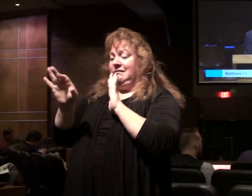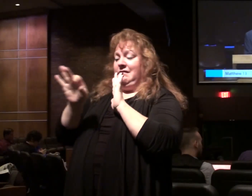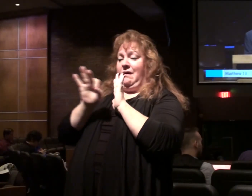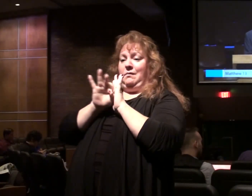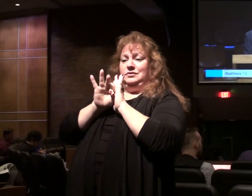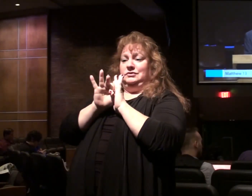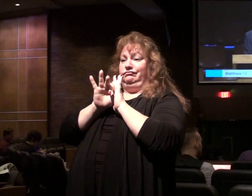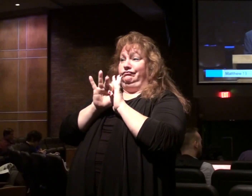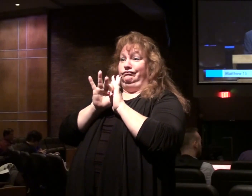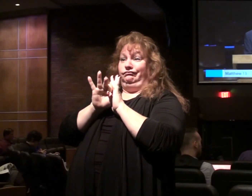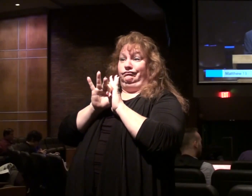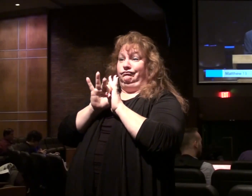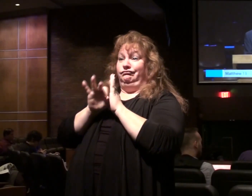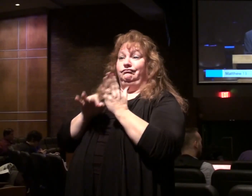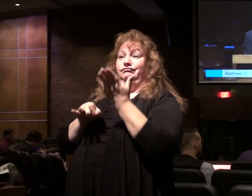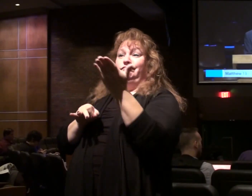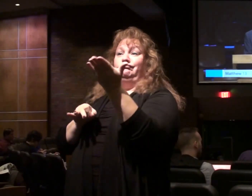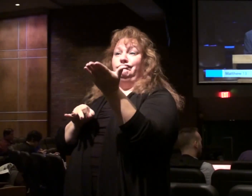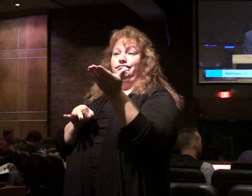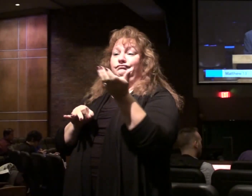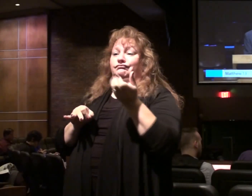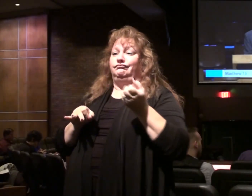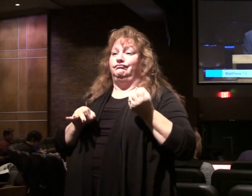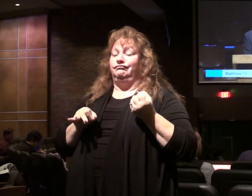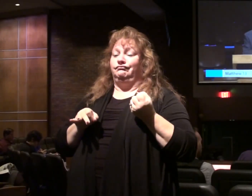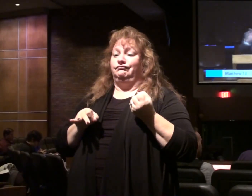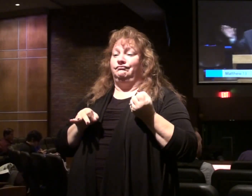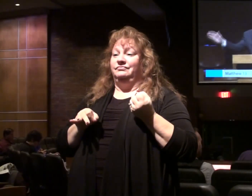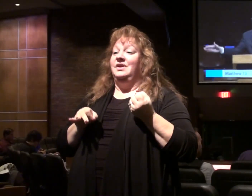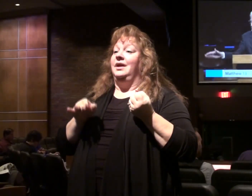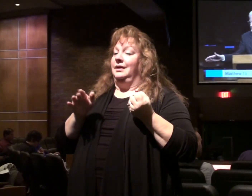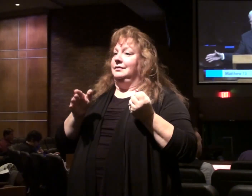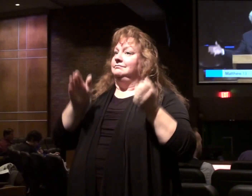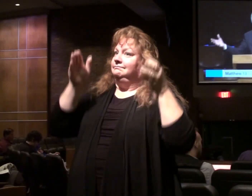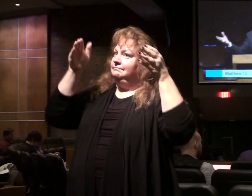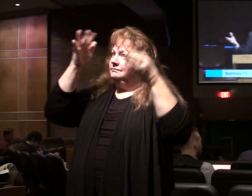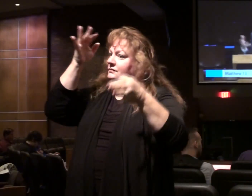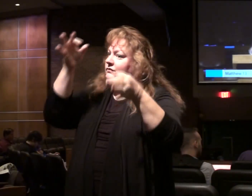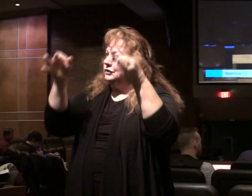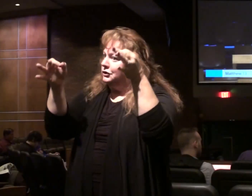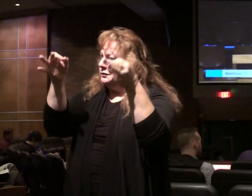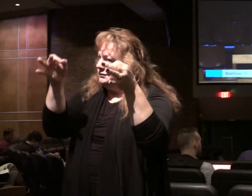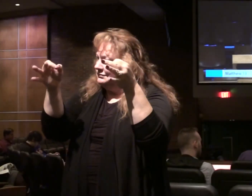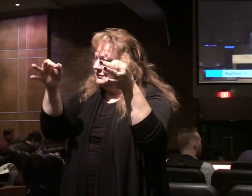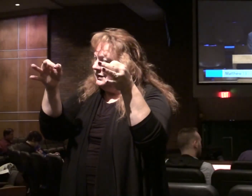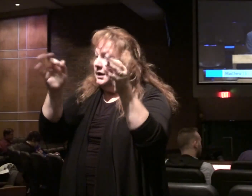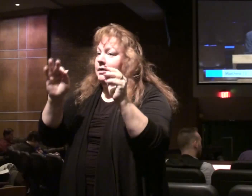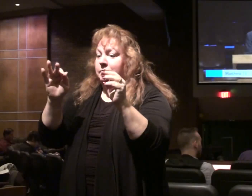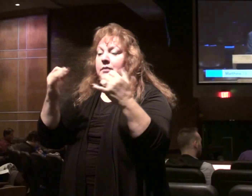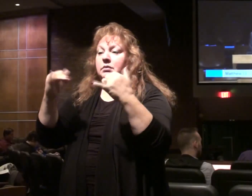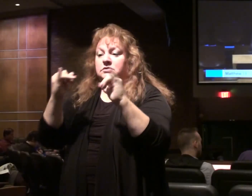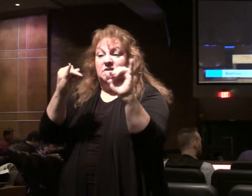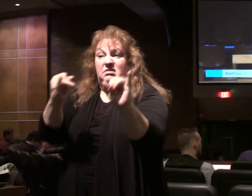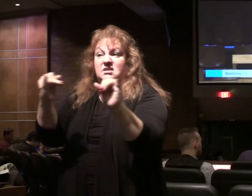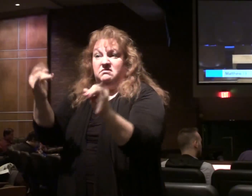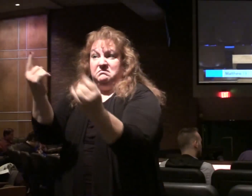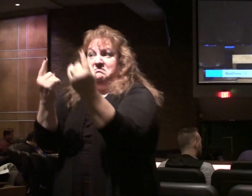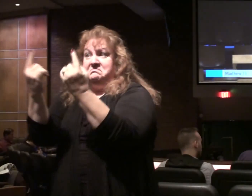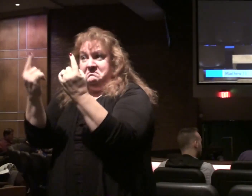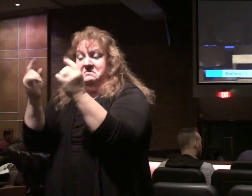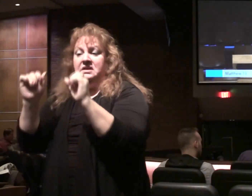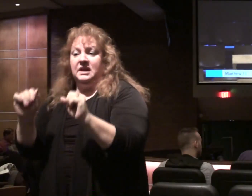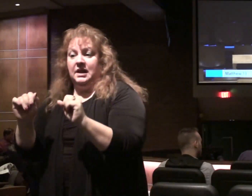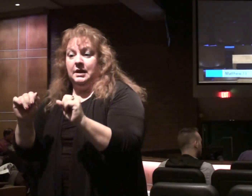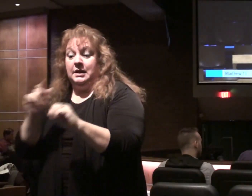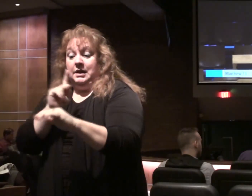them. The nation is moving to judgment. Individuals in the nation can still come to salvation. The kingdom